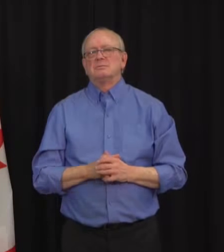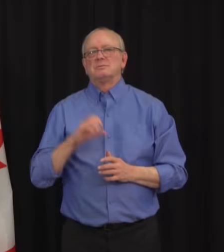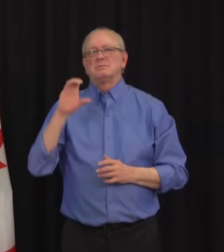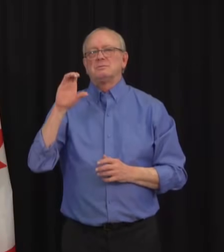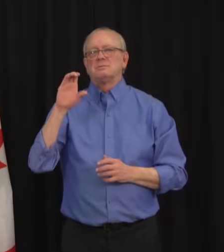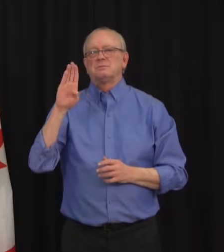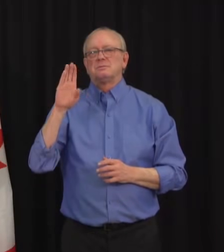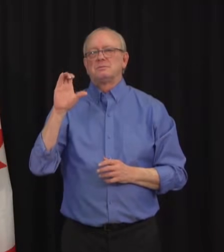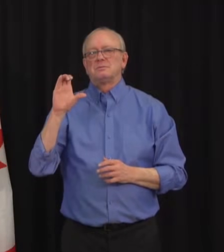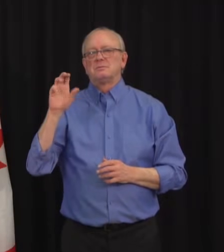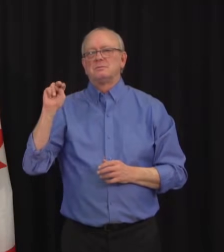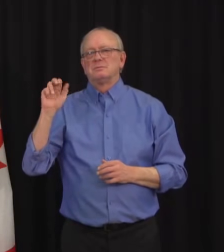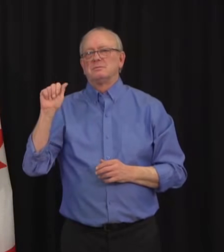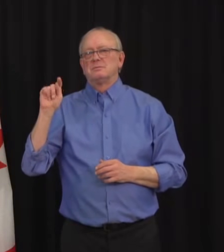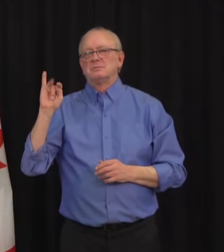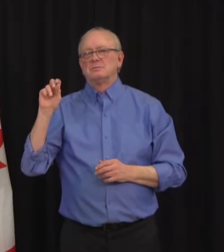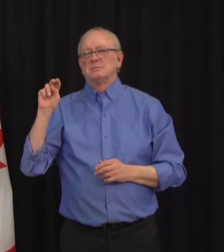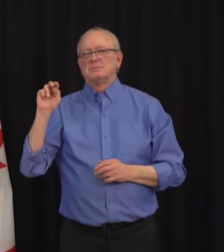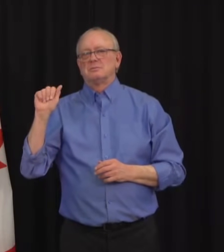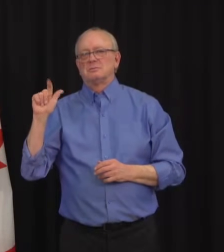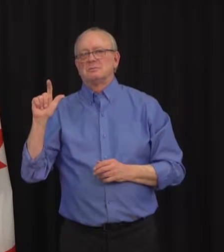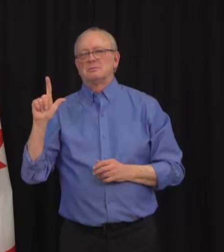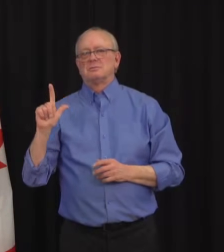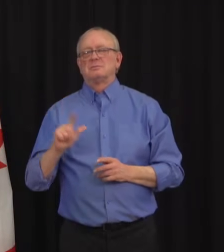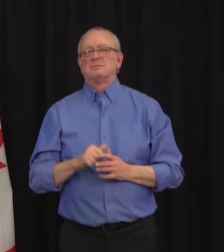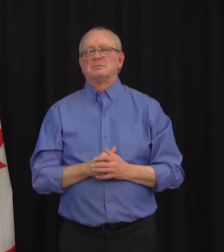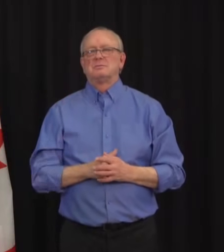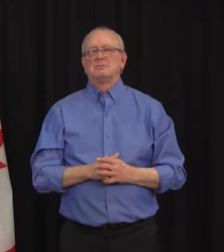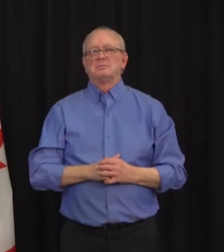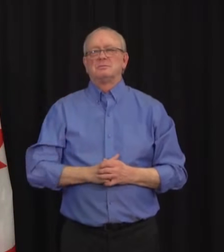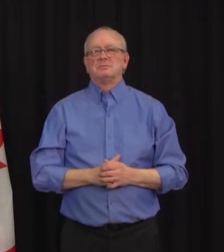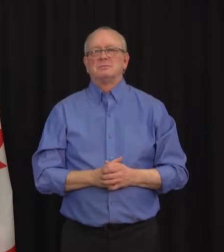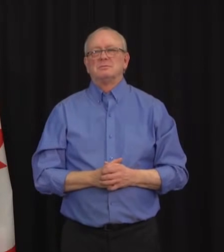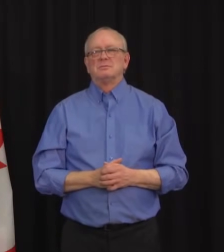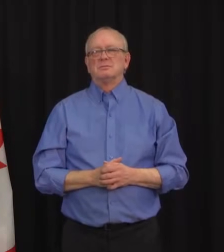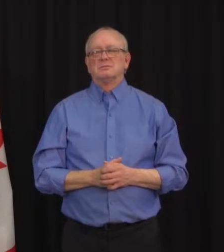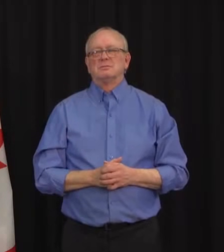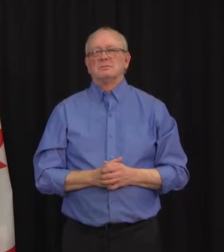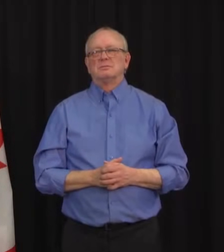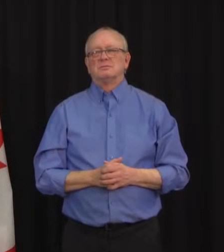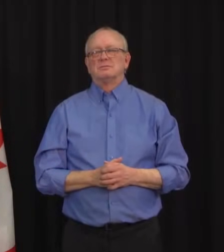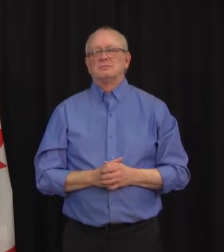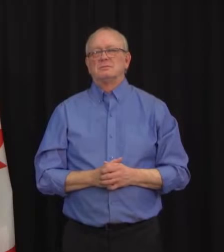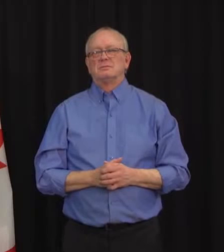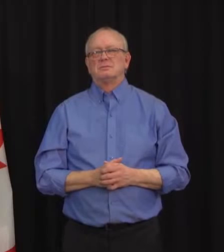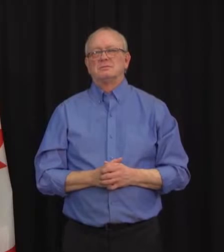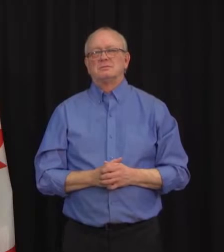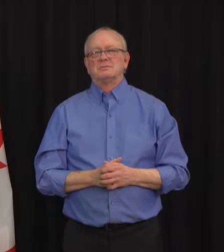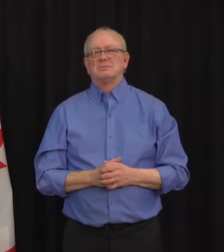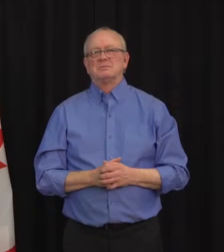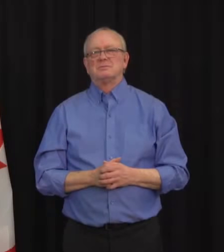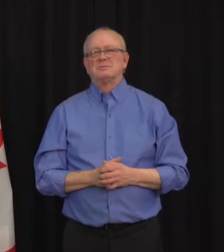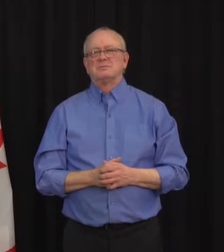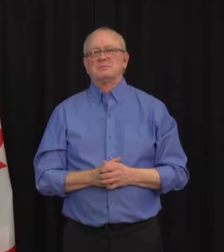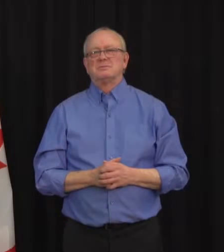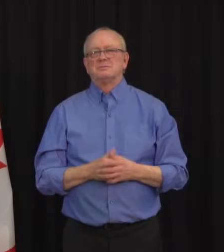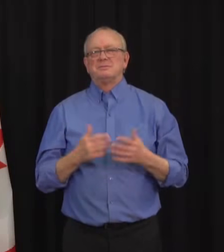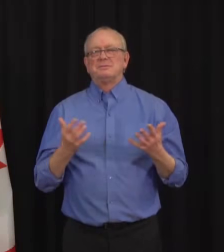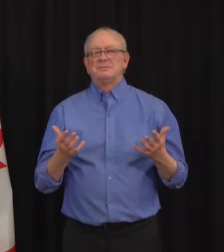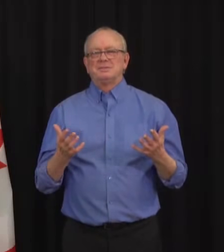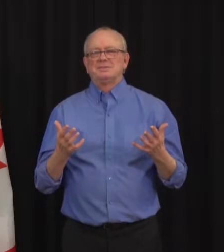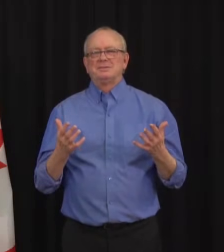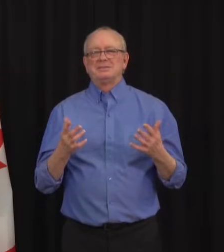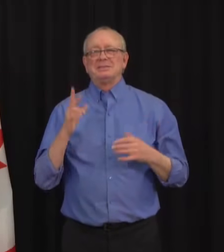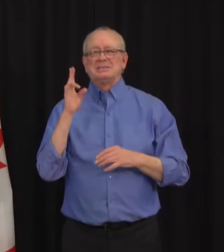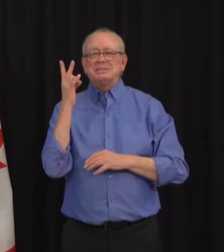Aaron. Thanks for taking my question, Dr. Hinshaw. It's been a week and a half since the latest